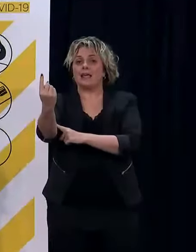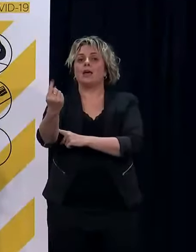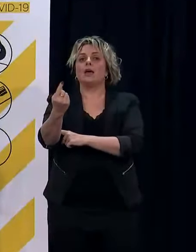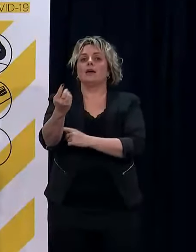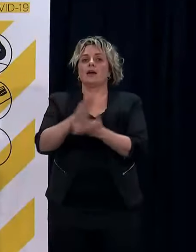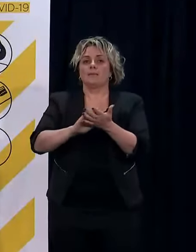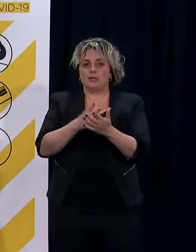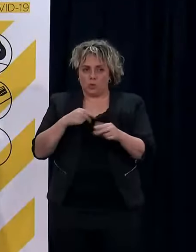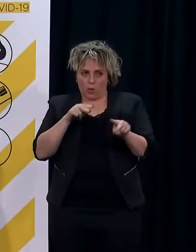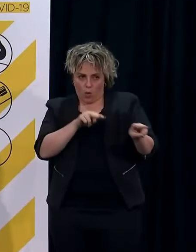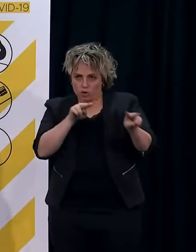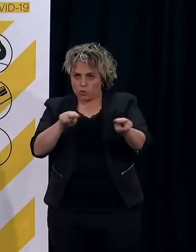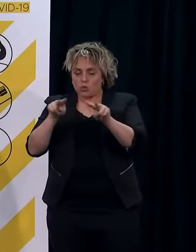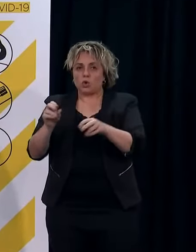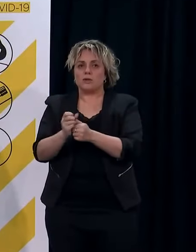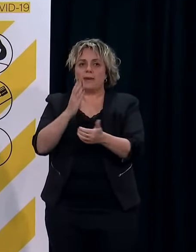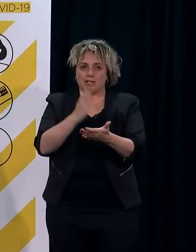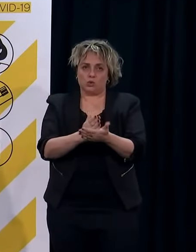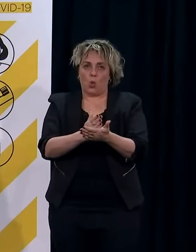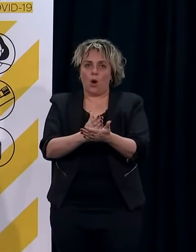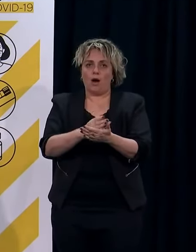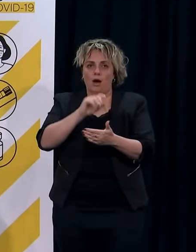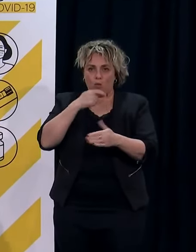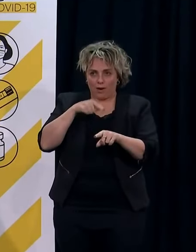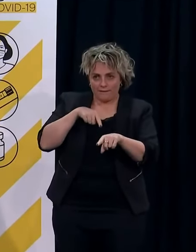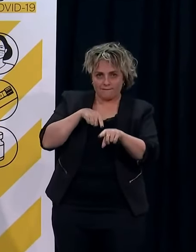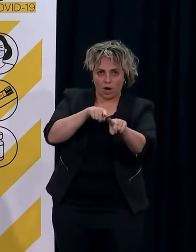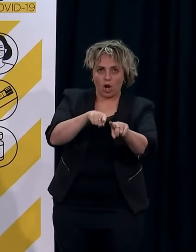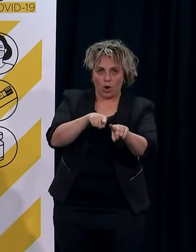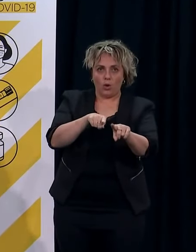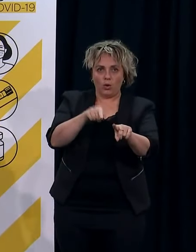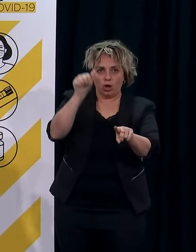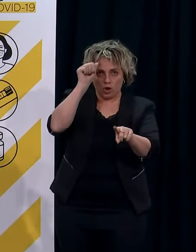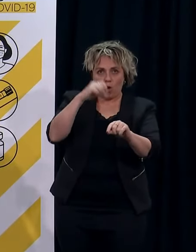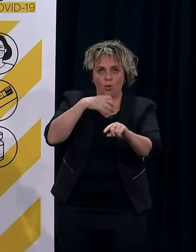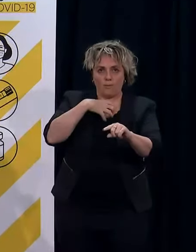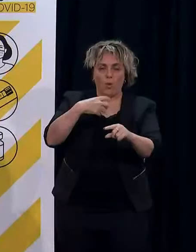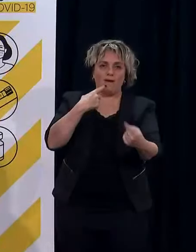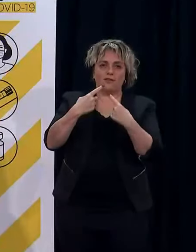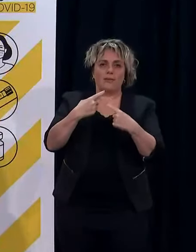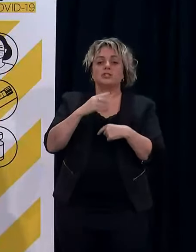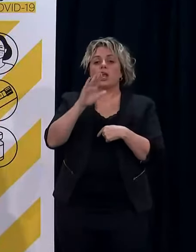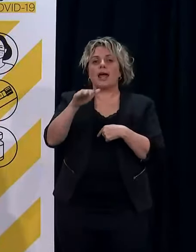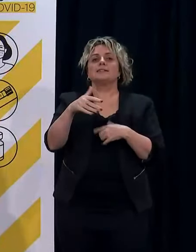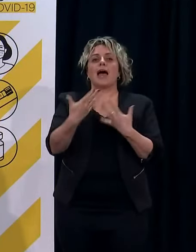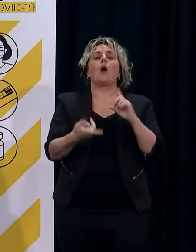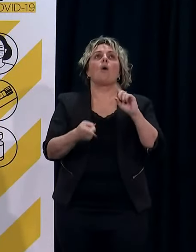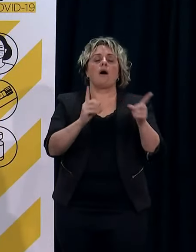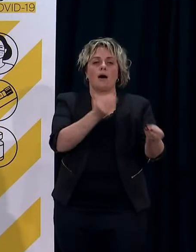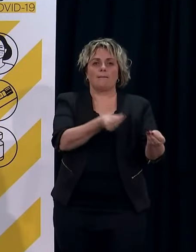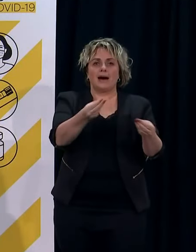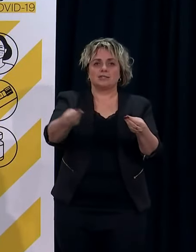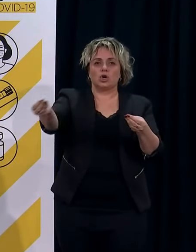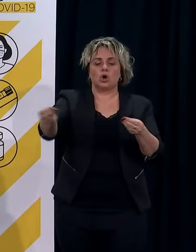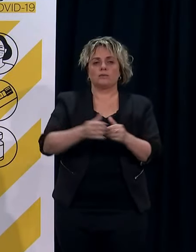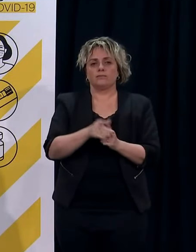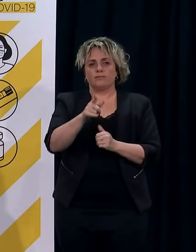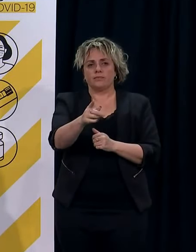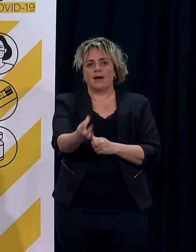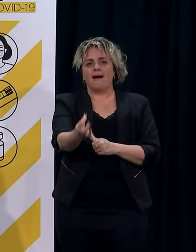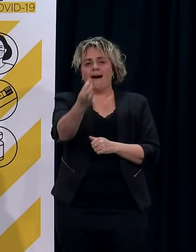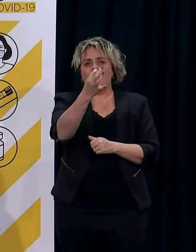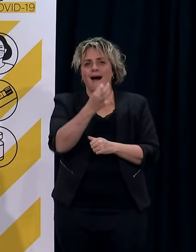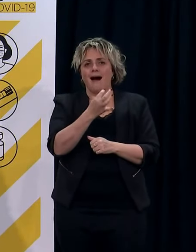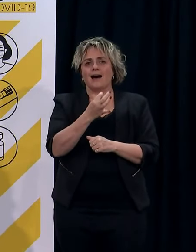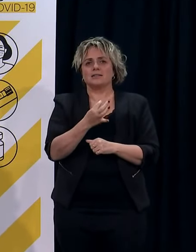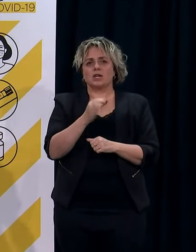down. I'll let Tova finish and then I'll come over to you, Jason. Yeah. Just to drive home how serious Delta is, could you give us a sense of the condition